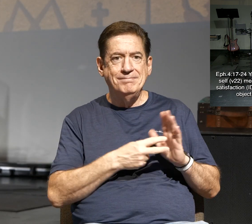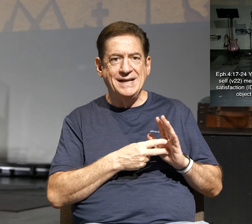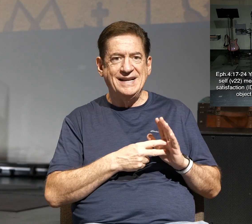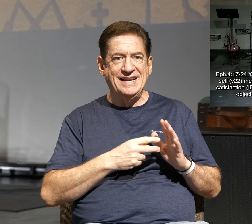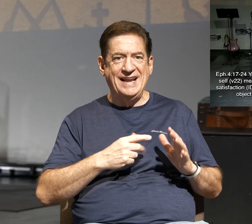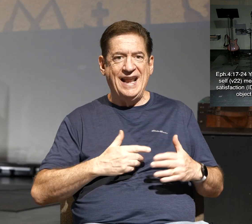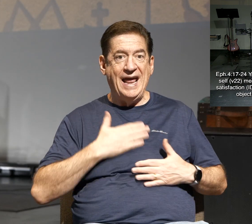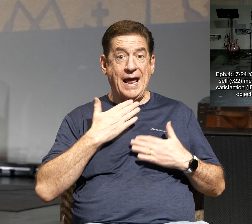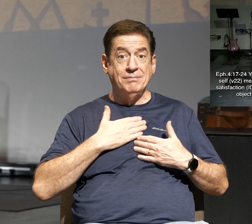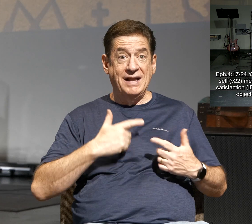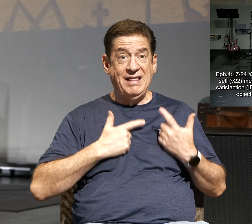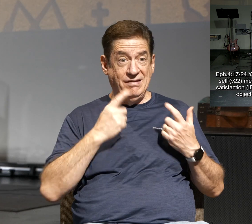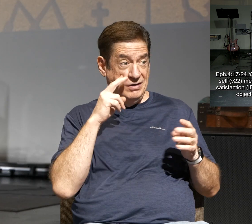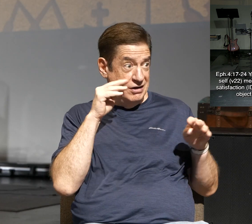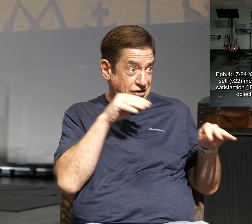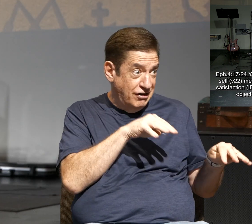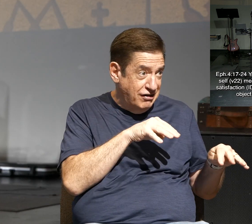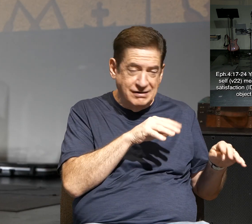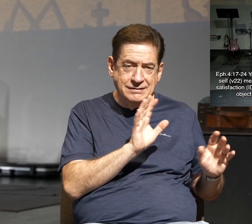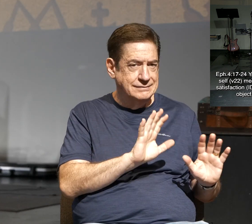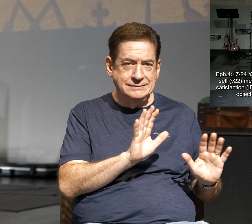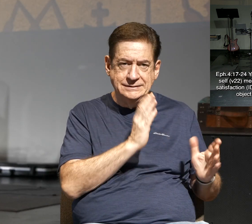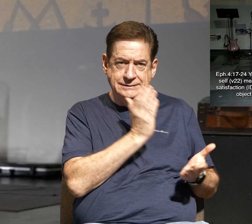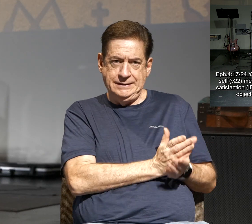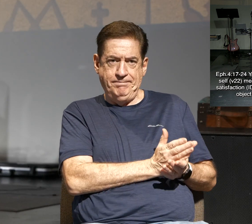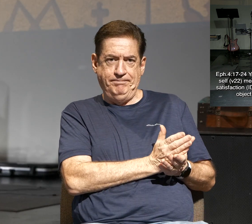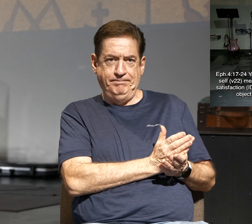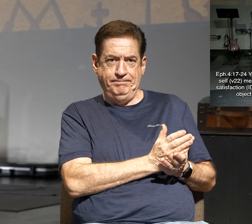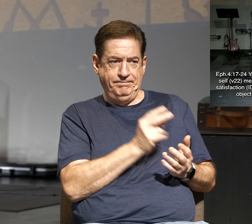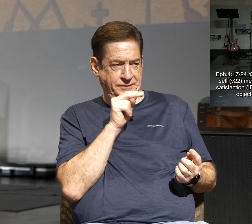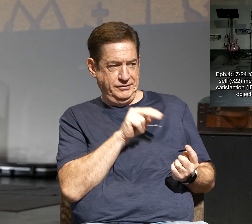that. And then you put off,